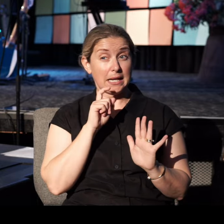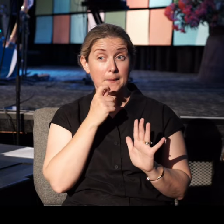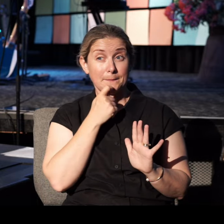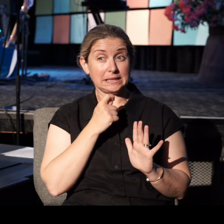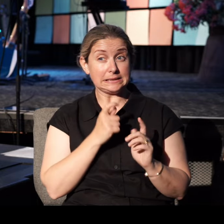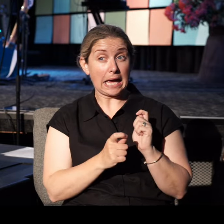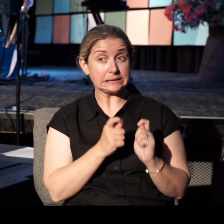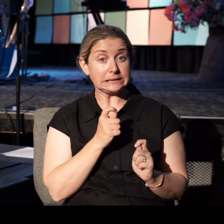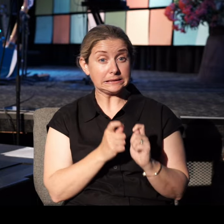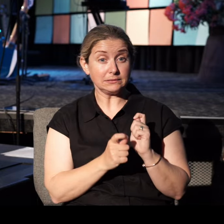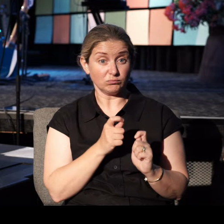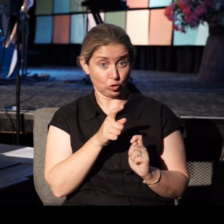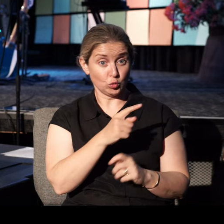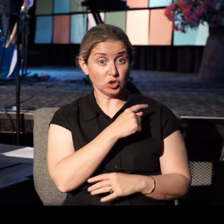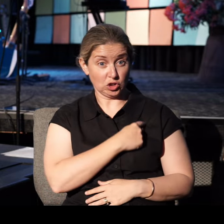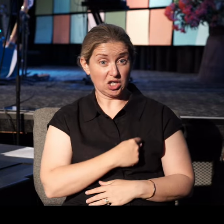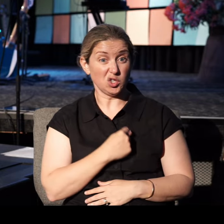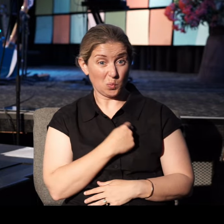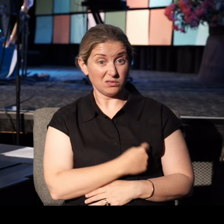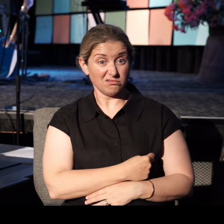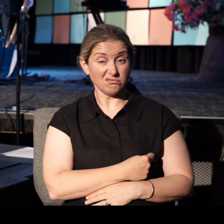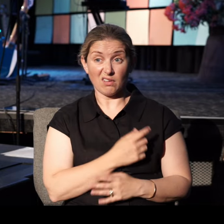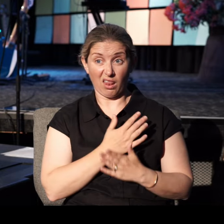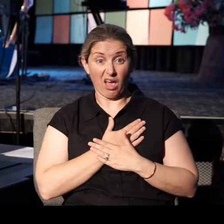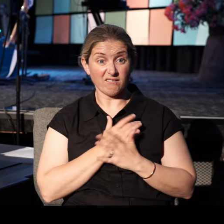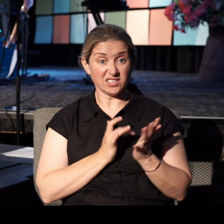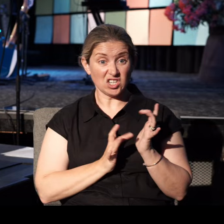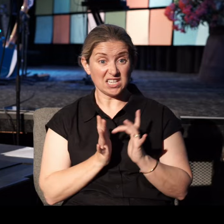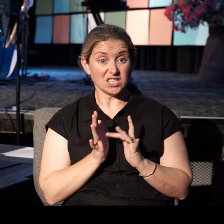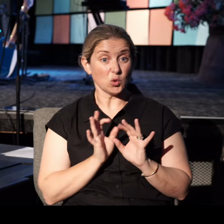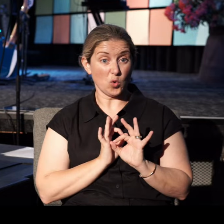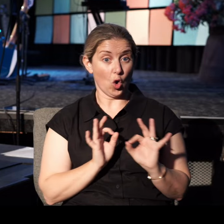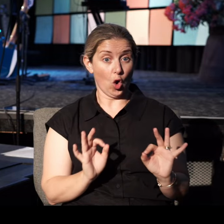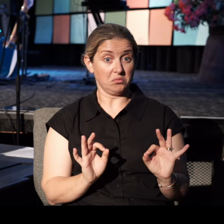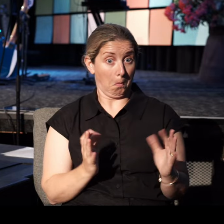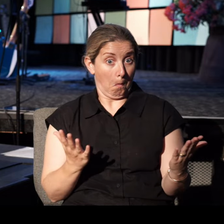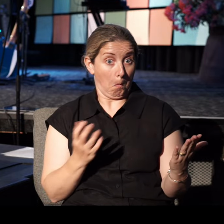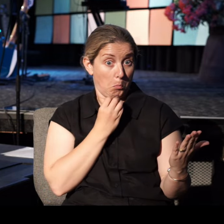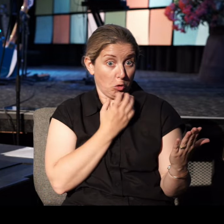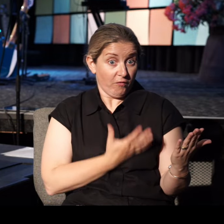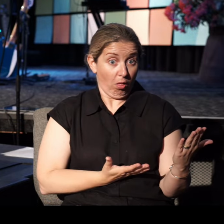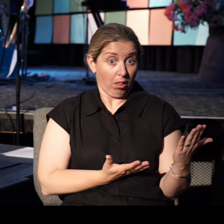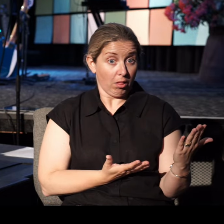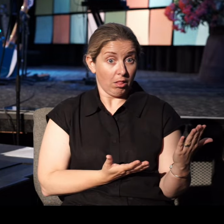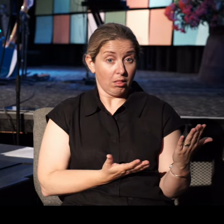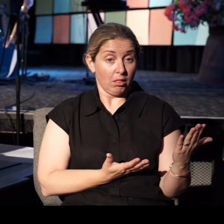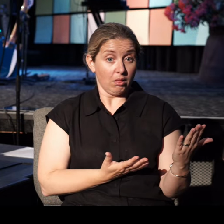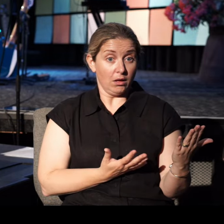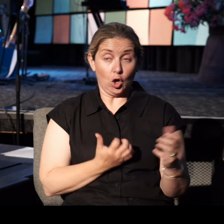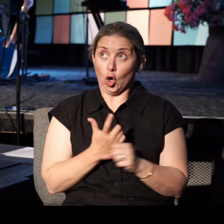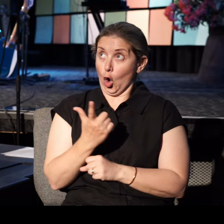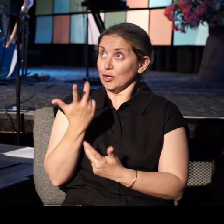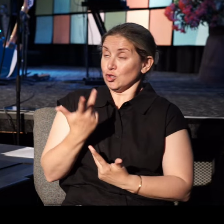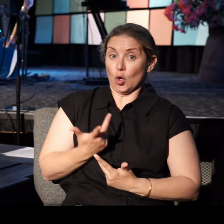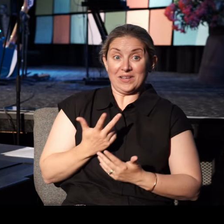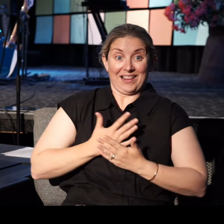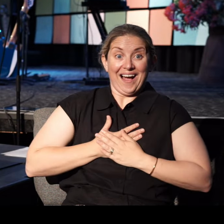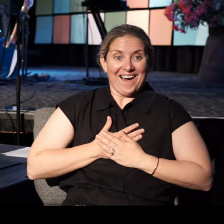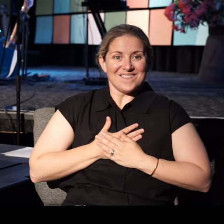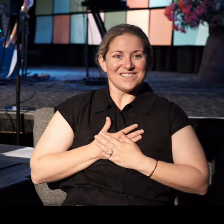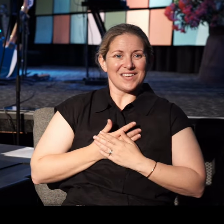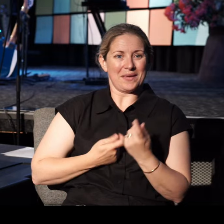of your Christian profession. It's beautiful what love the Father has for us that we should be called